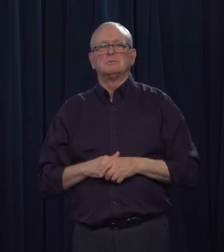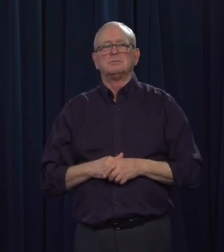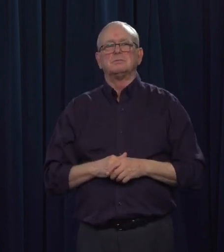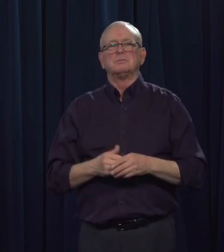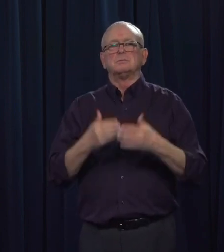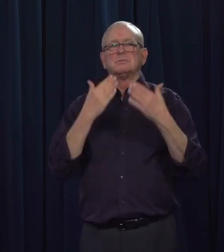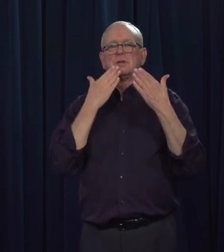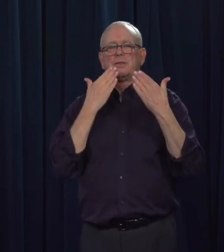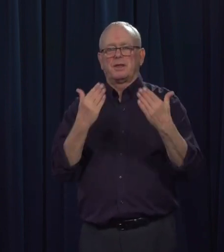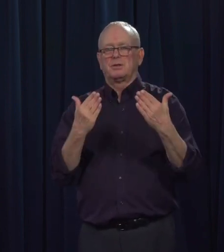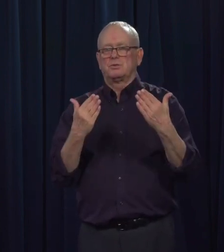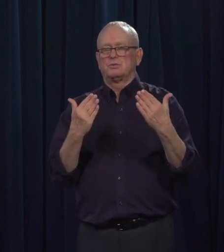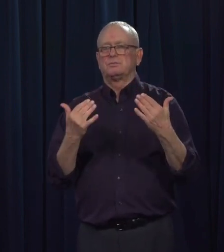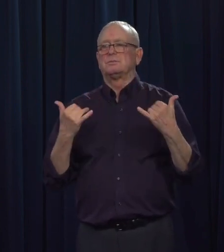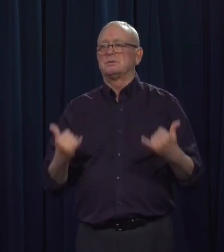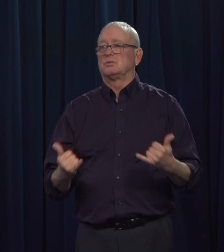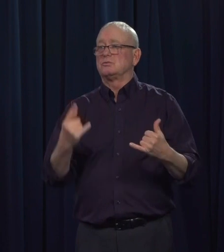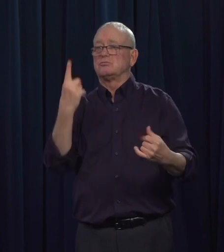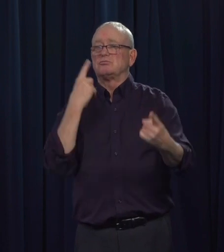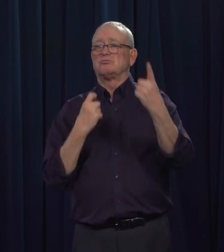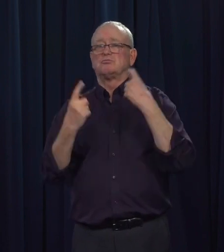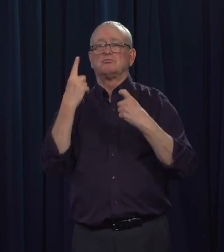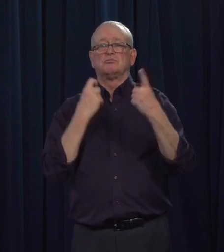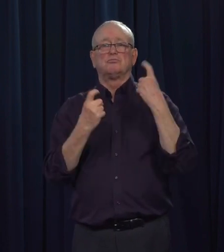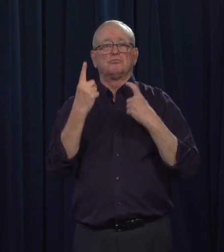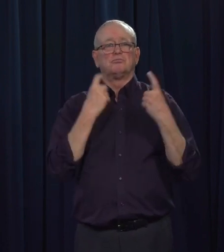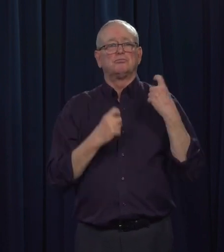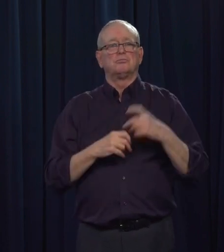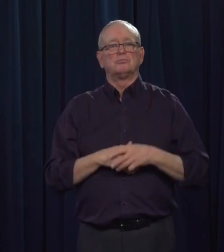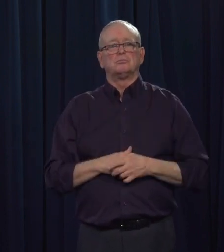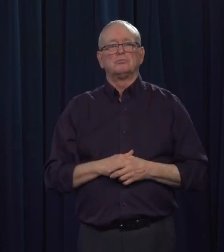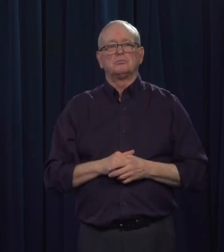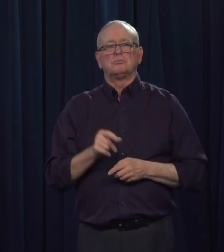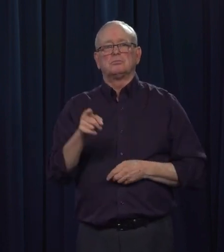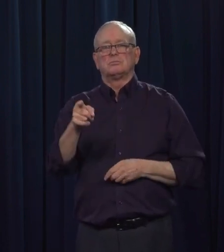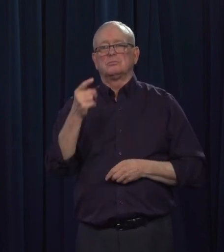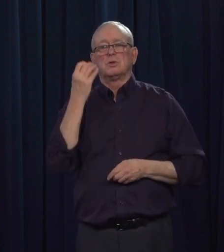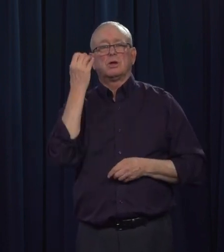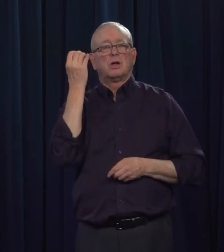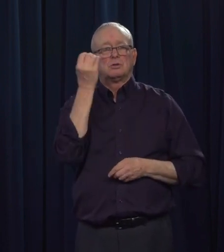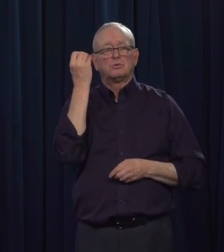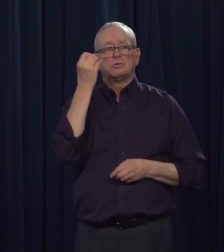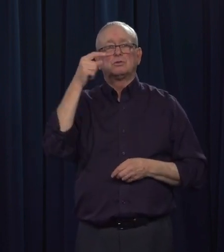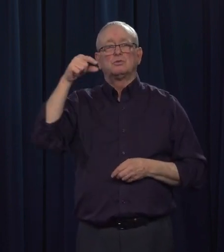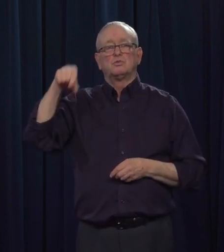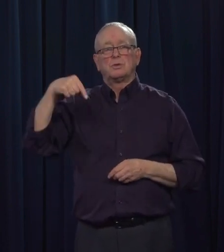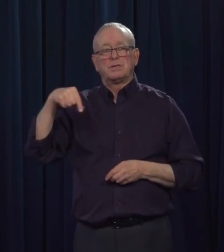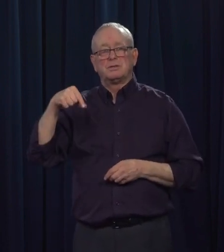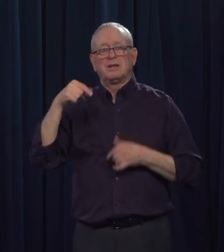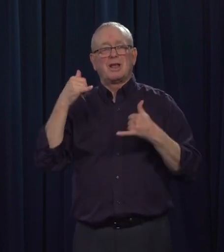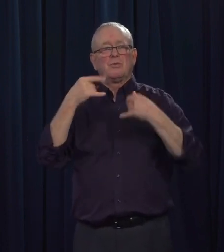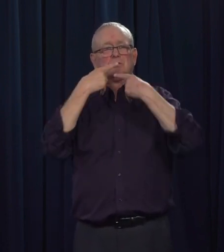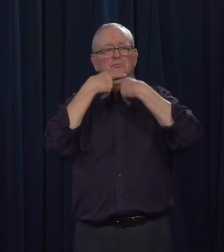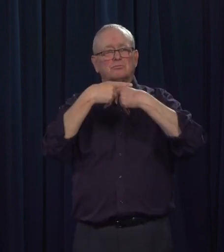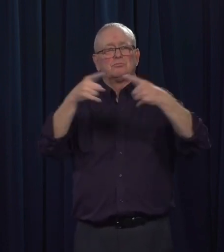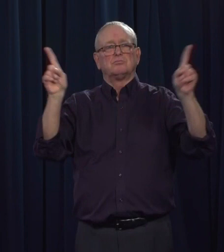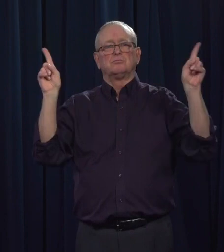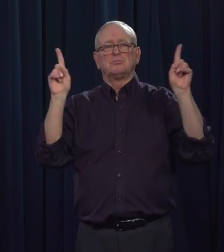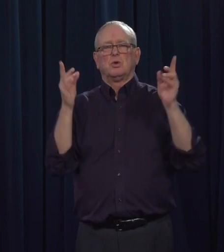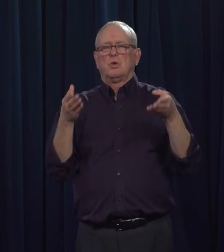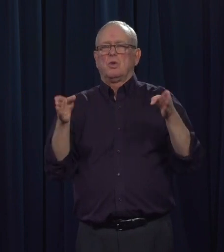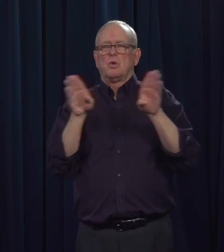In Ontario and Quebec, both today announced the closure of non-essential businesses. How close are we in Alberta to that point?